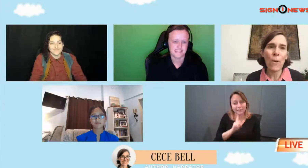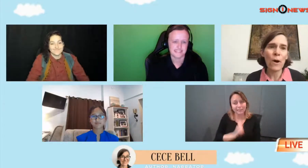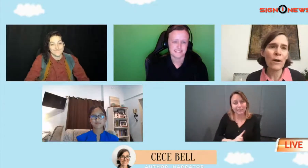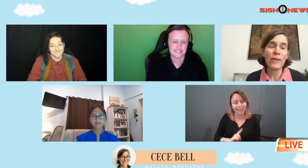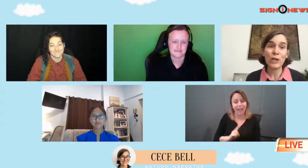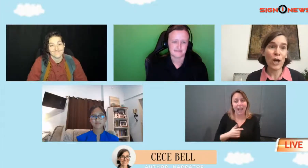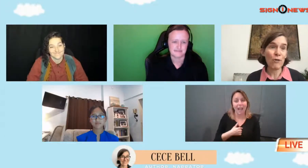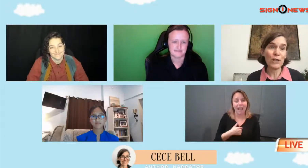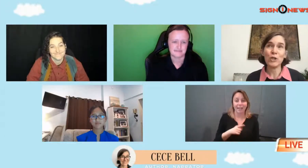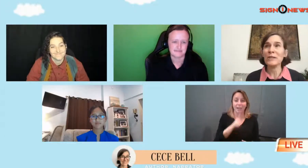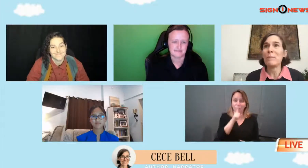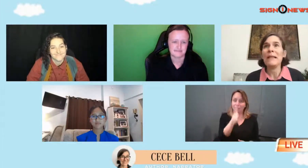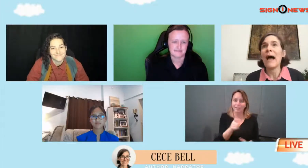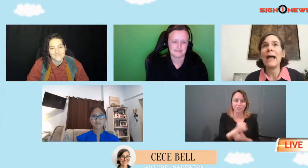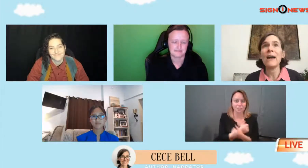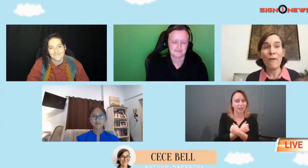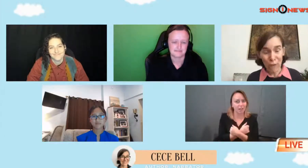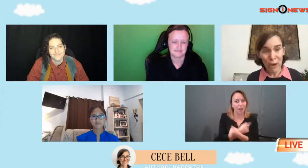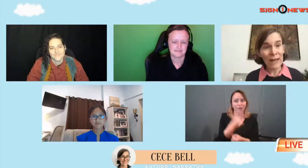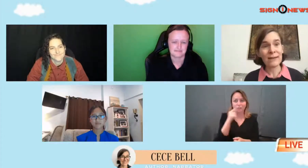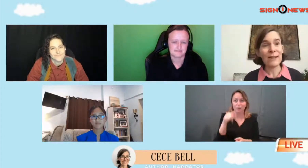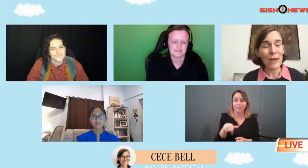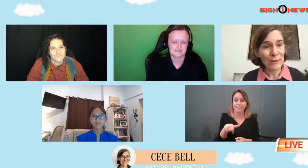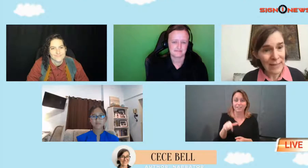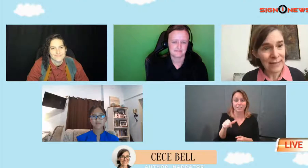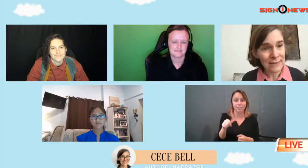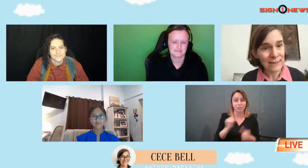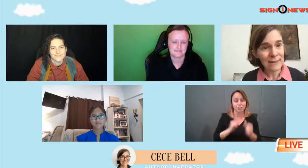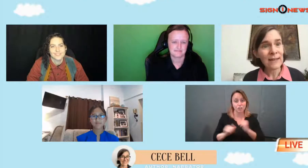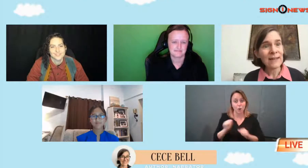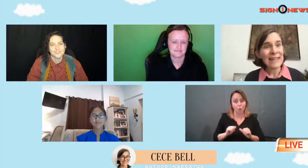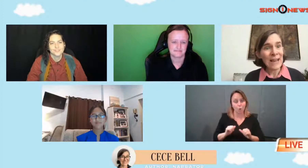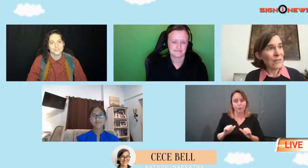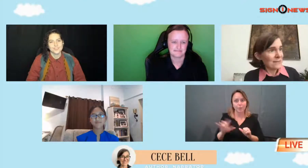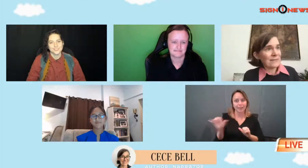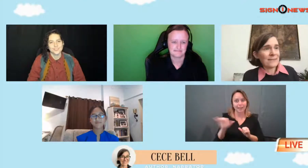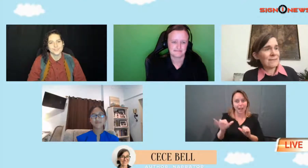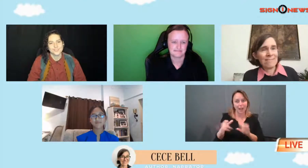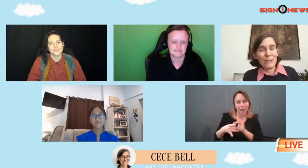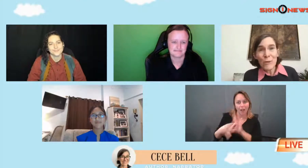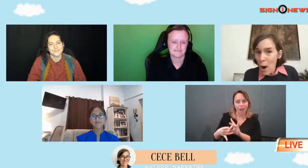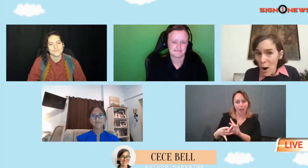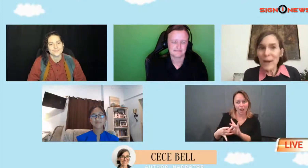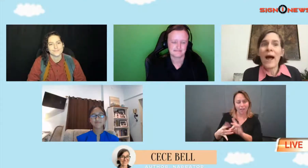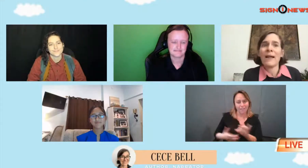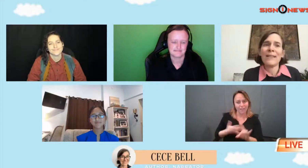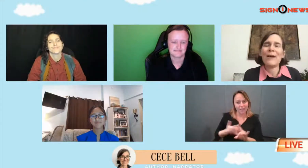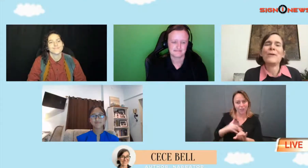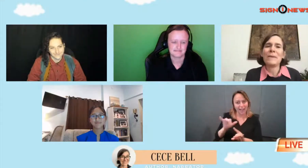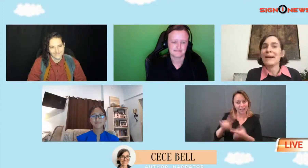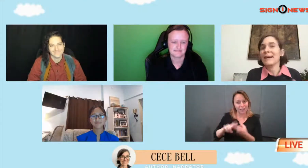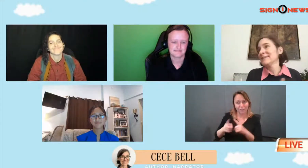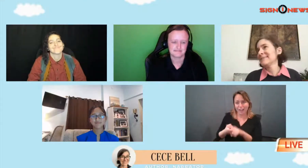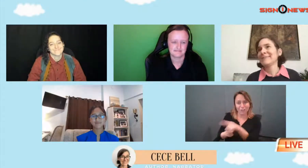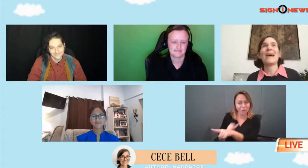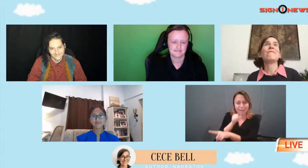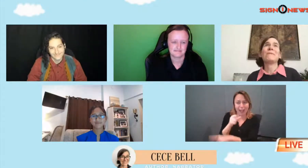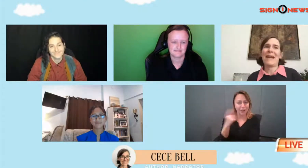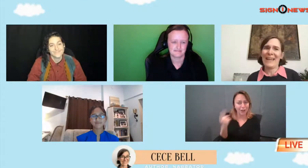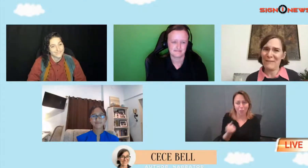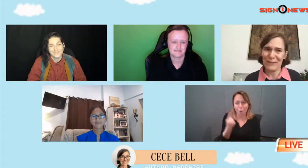love for the show to just be like a friend to those kids. You are not alone,